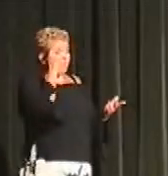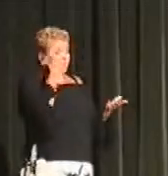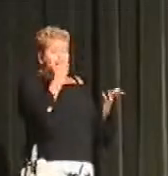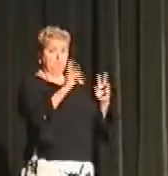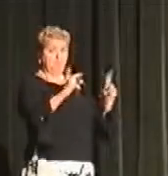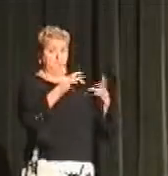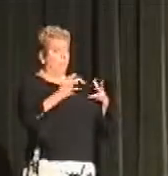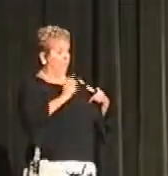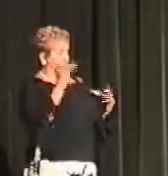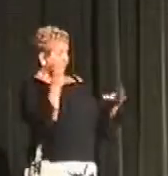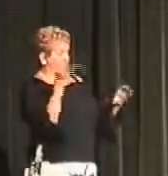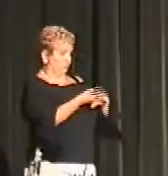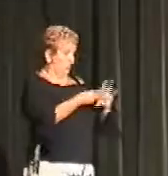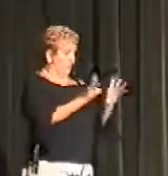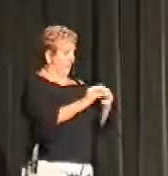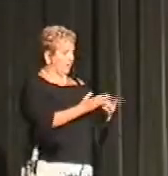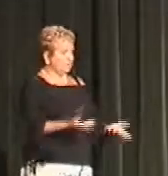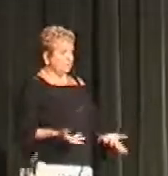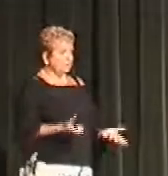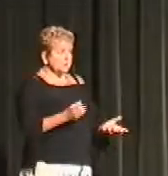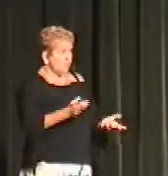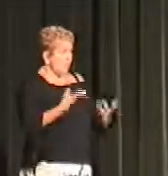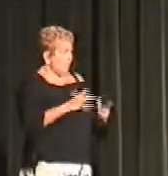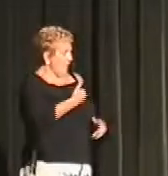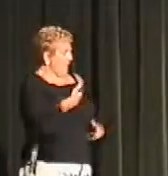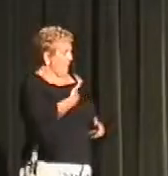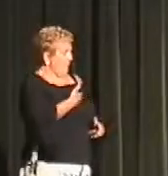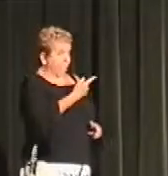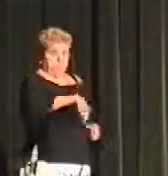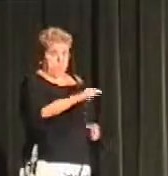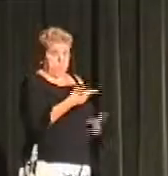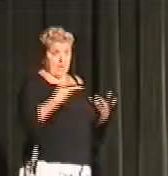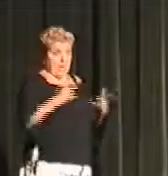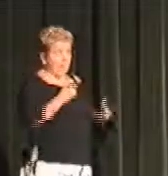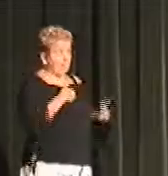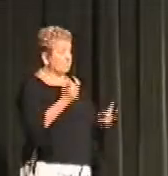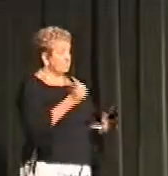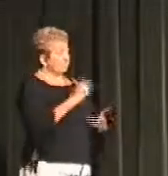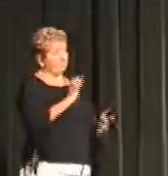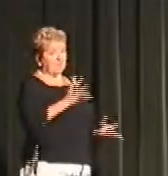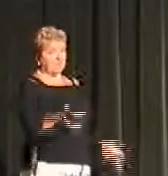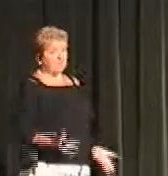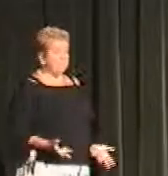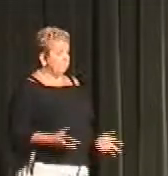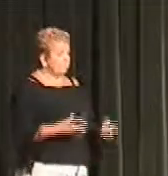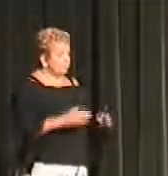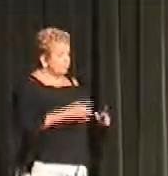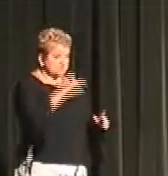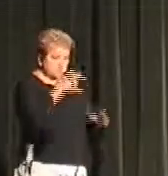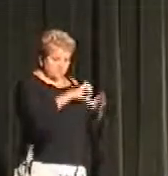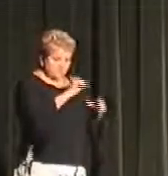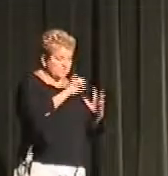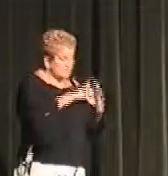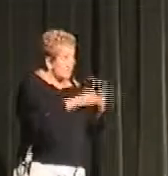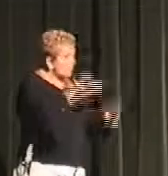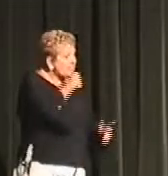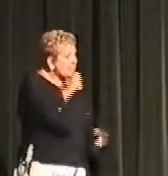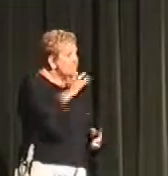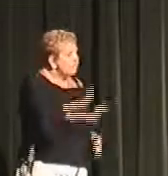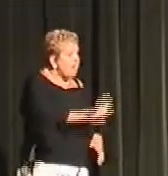I didn't want me either. And I fell back on my #1 answer, the answer I'd been using since I was 5 years old. I went over to a friend of my mother's house. I went into her bathroom, which